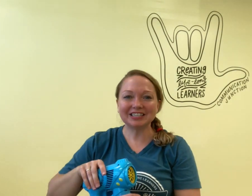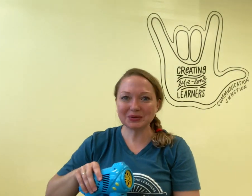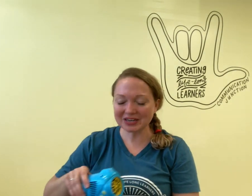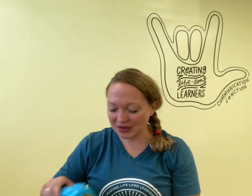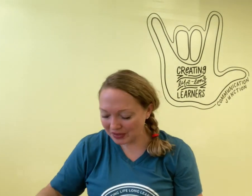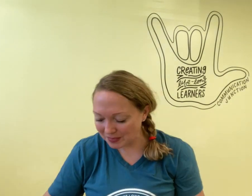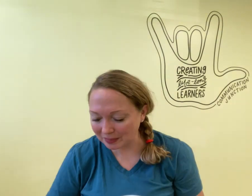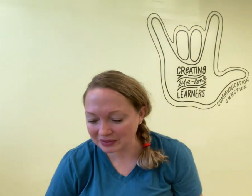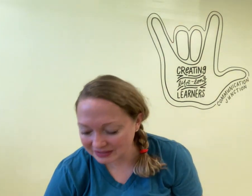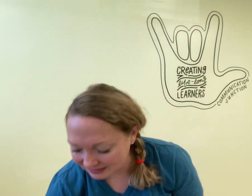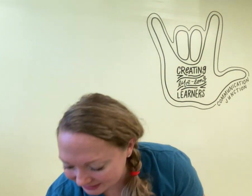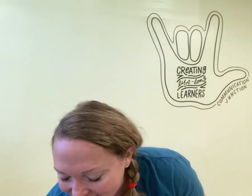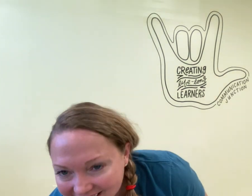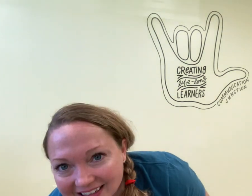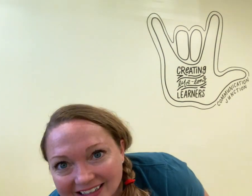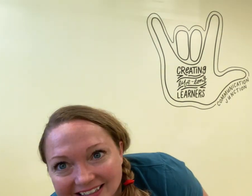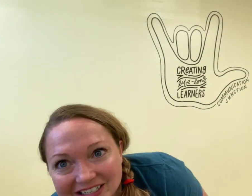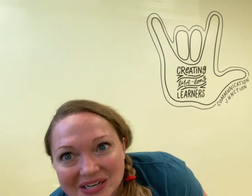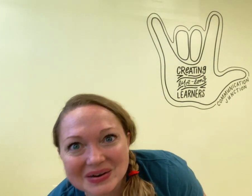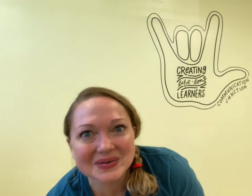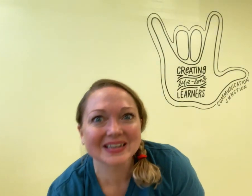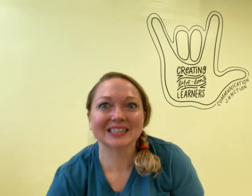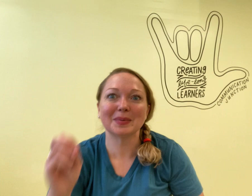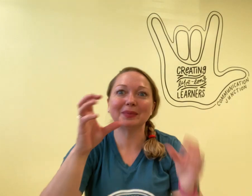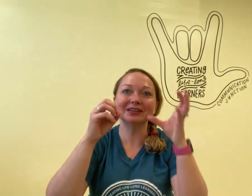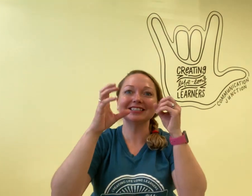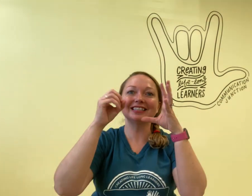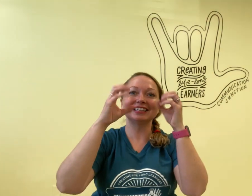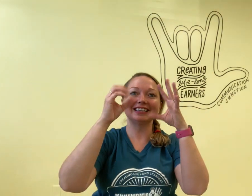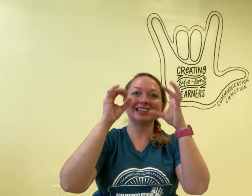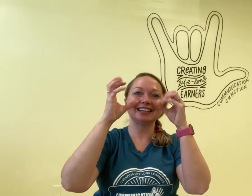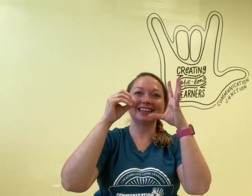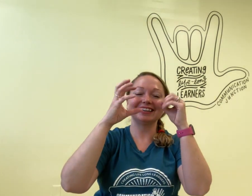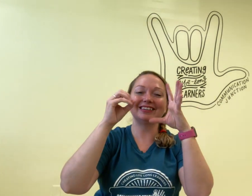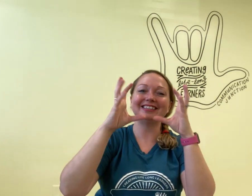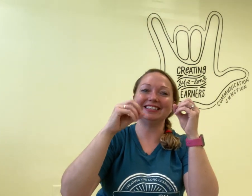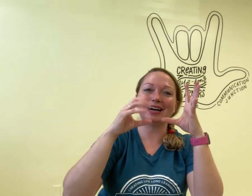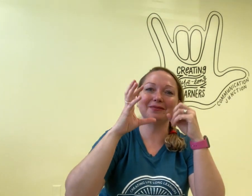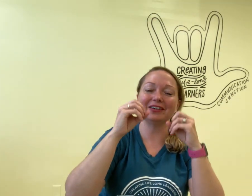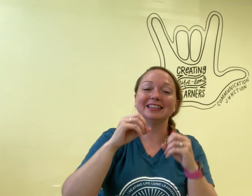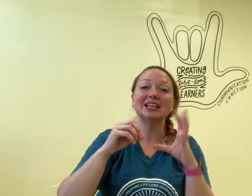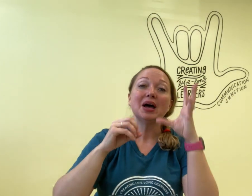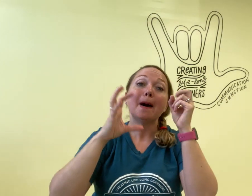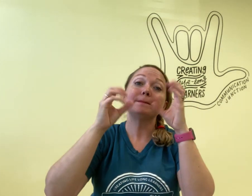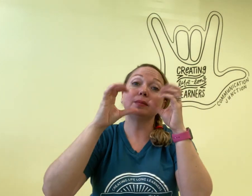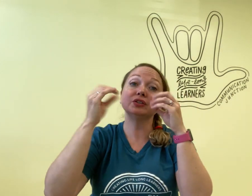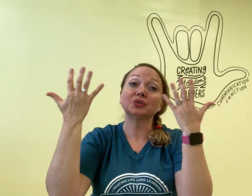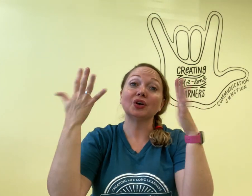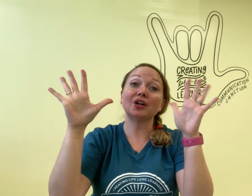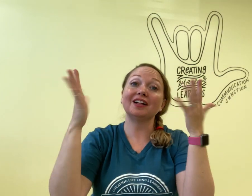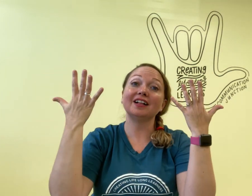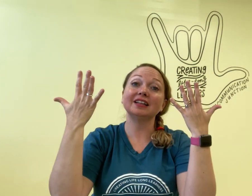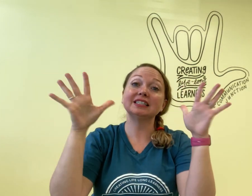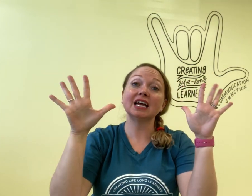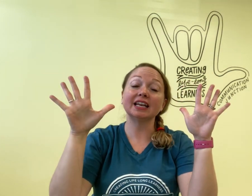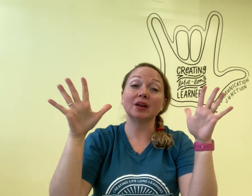all the bubbles? Did you get the bubbles? Good job, friends. Bubbles are all done, and we